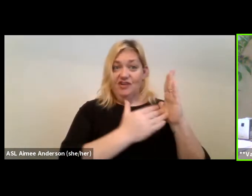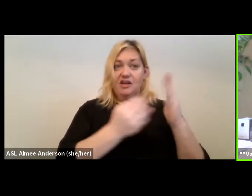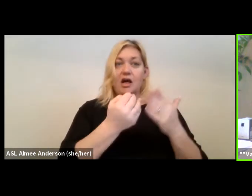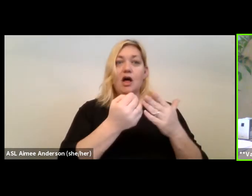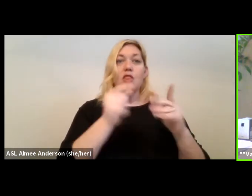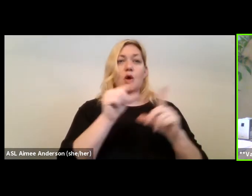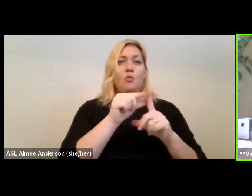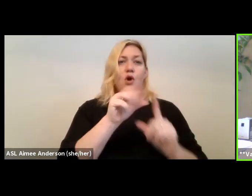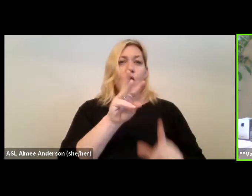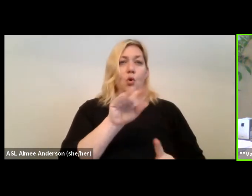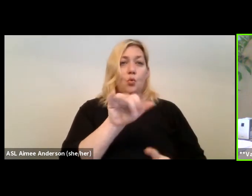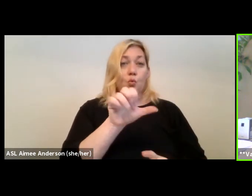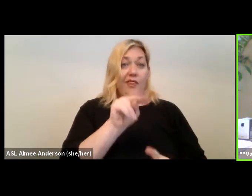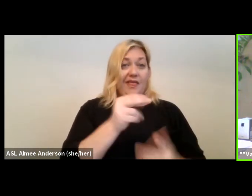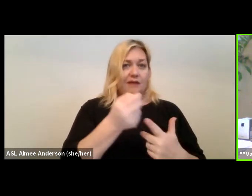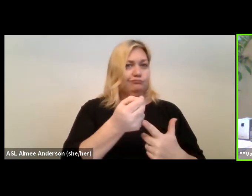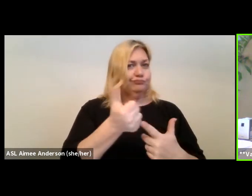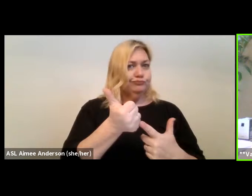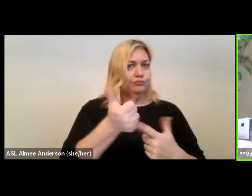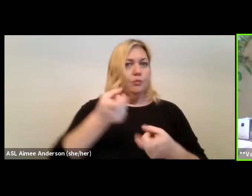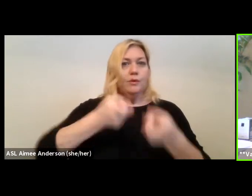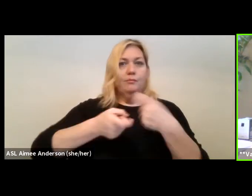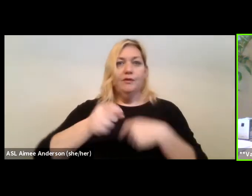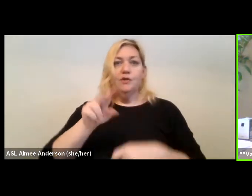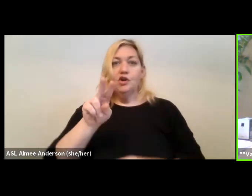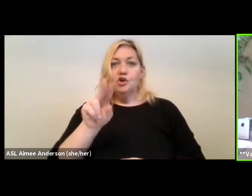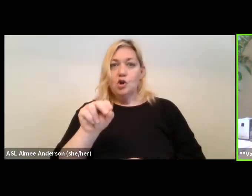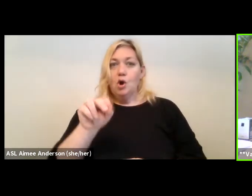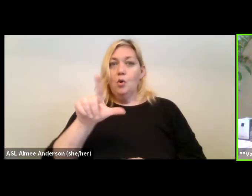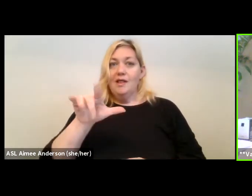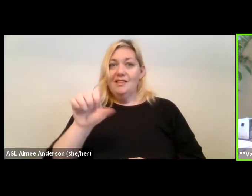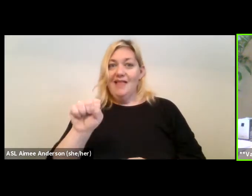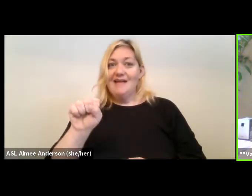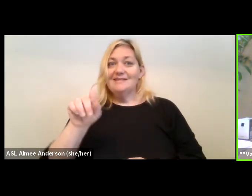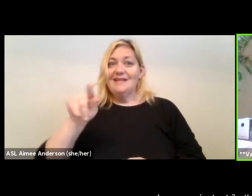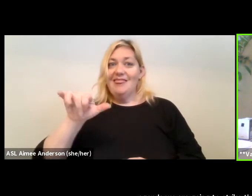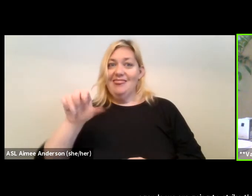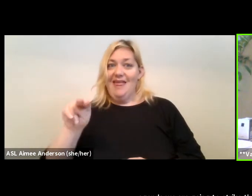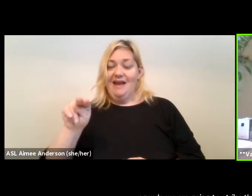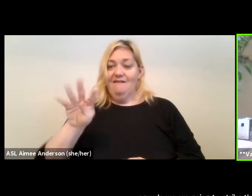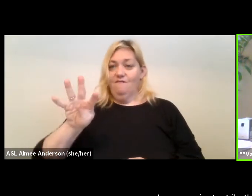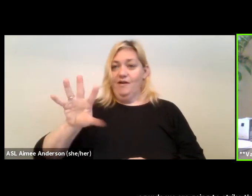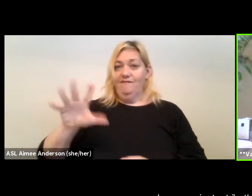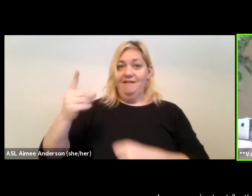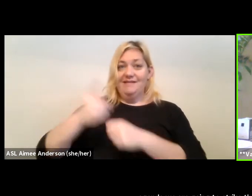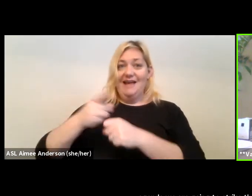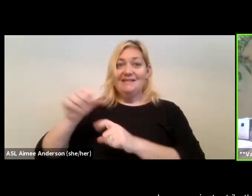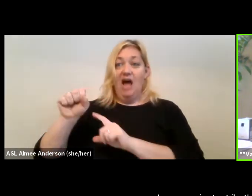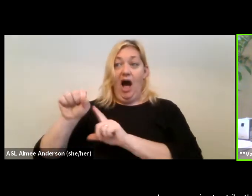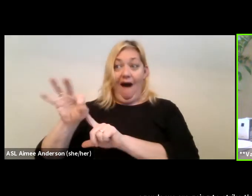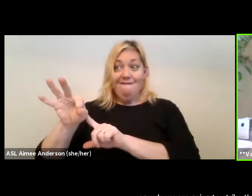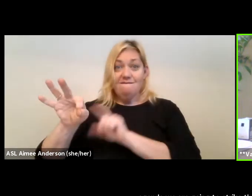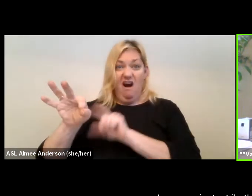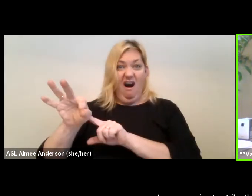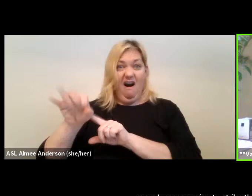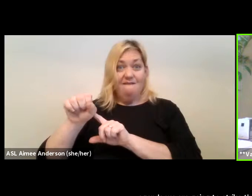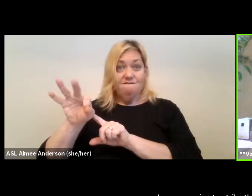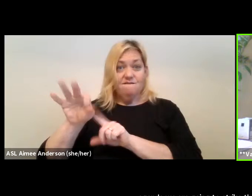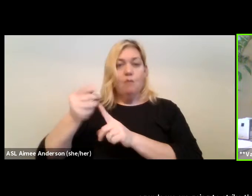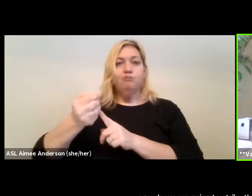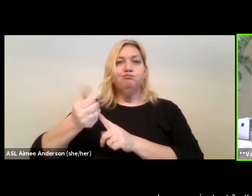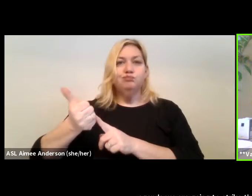word within, replace it with no less than 45 days of, and we're going to strike the word of and replace